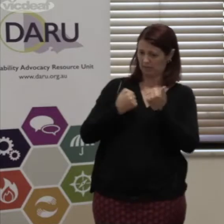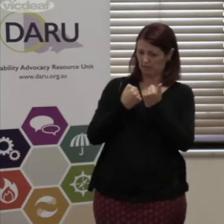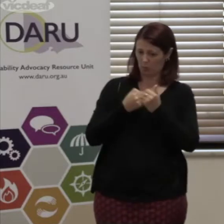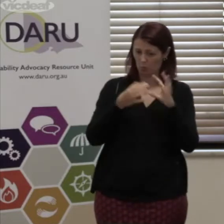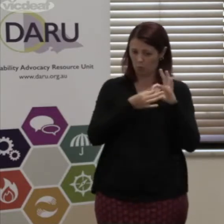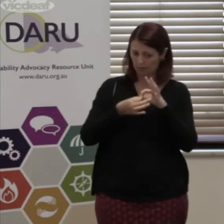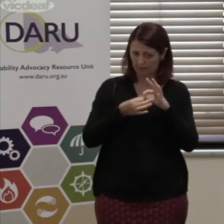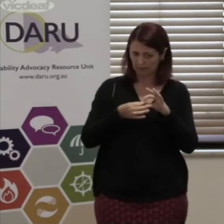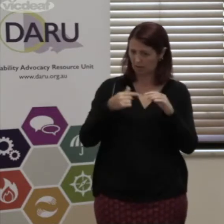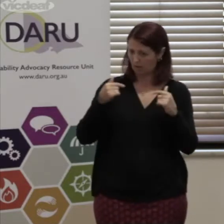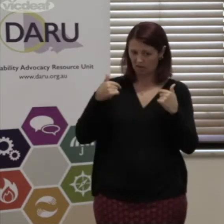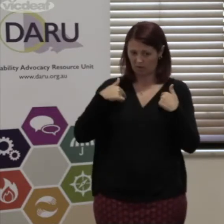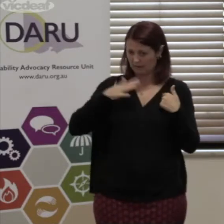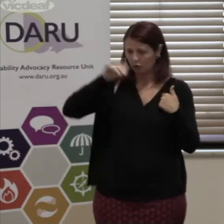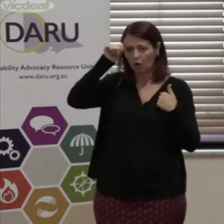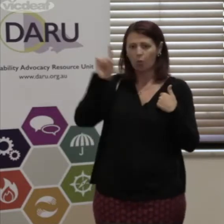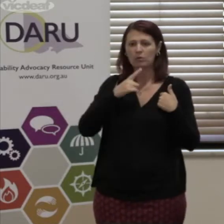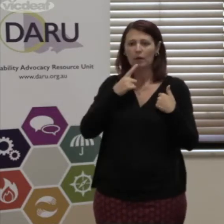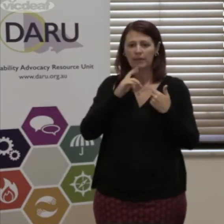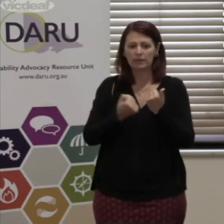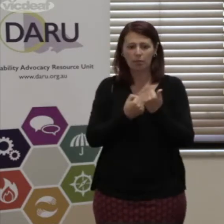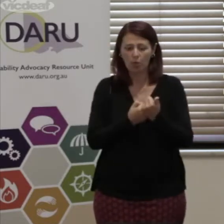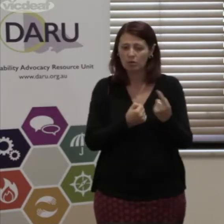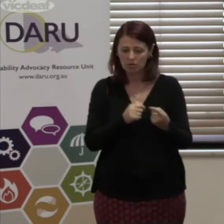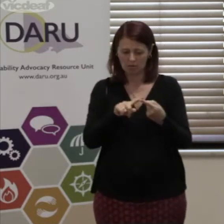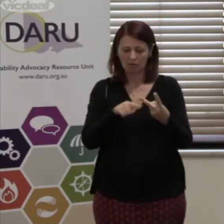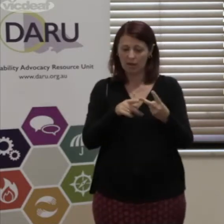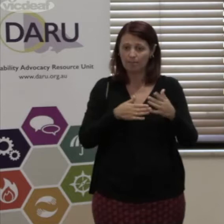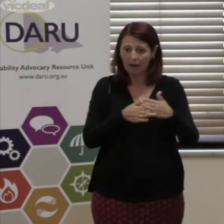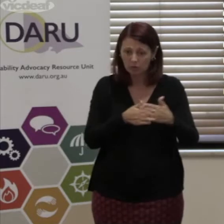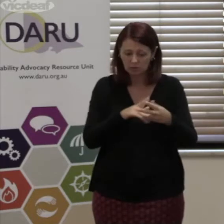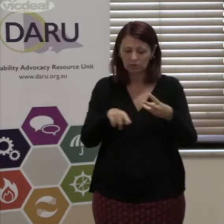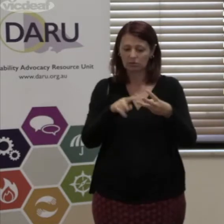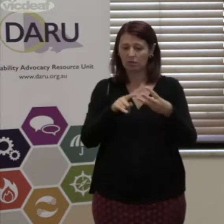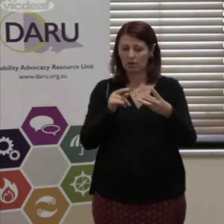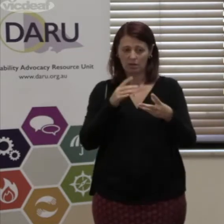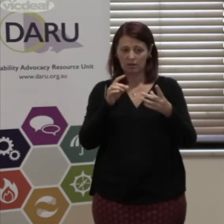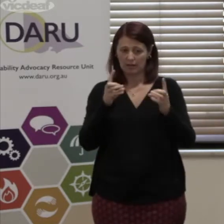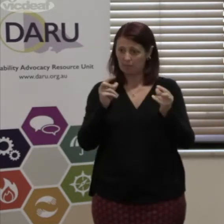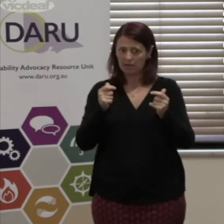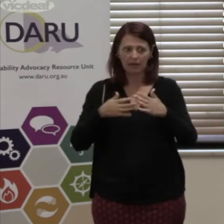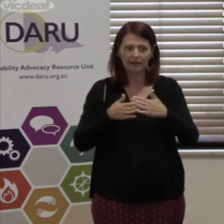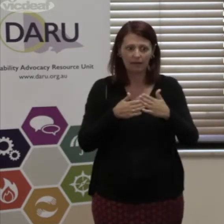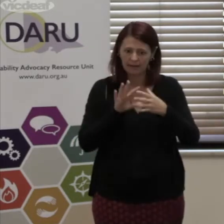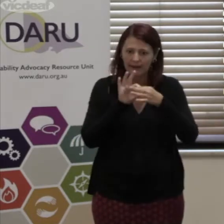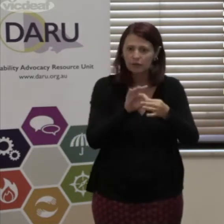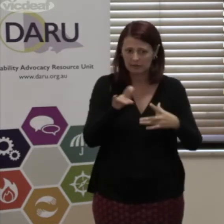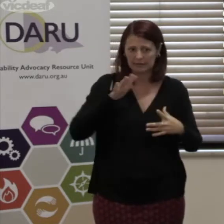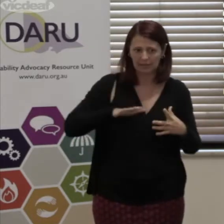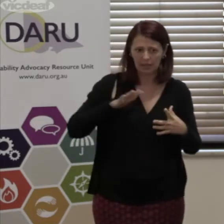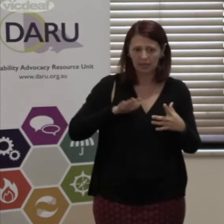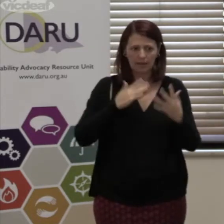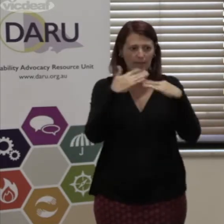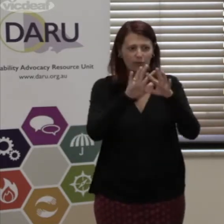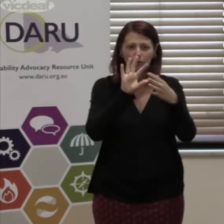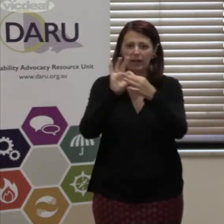get information on what support is required, which include barriers, immediate connections required, and other informal and mainstream